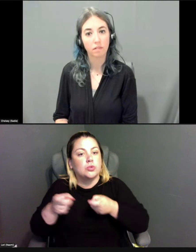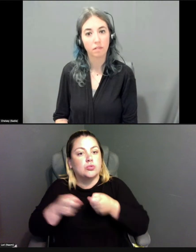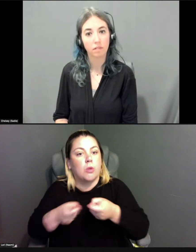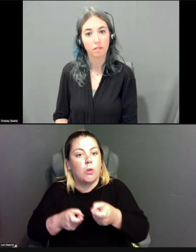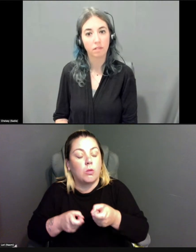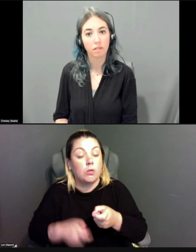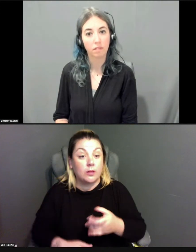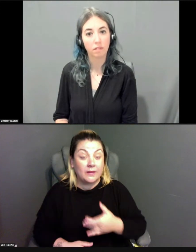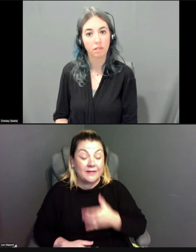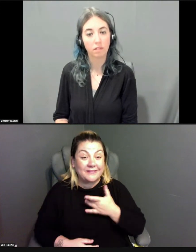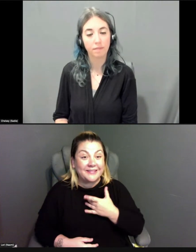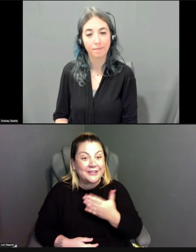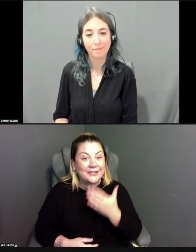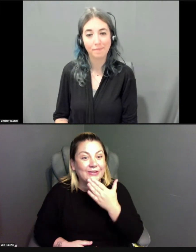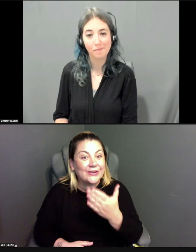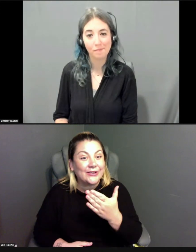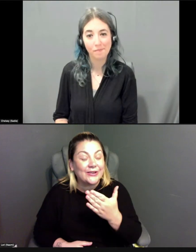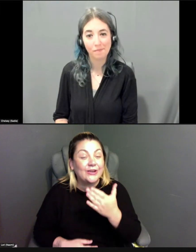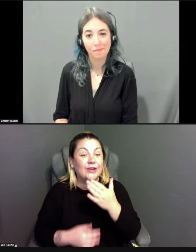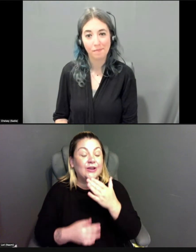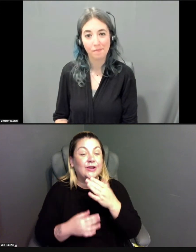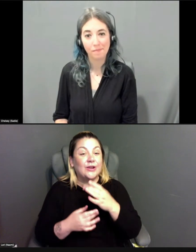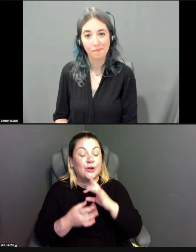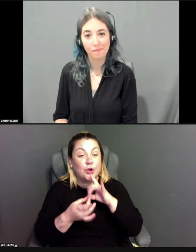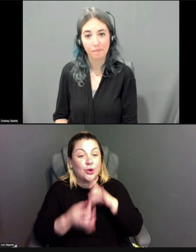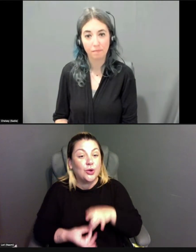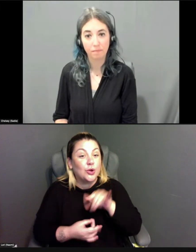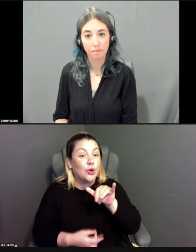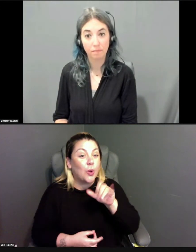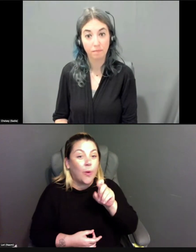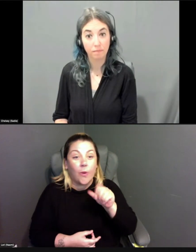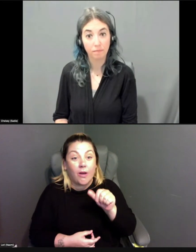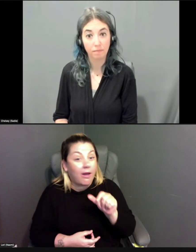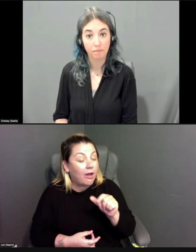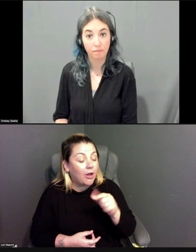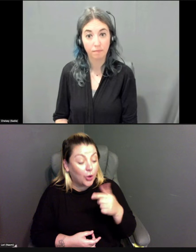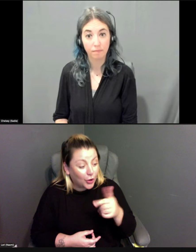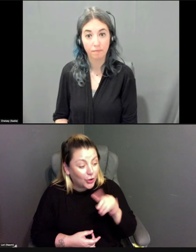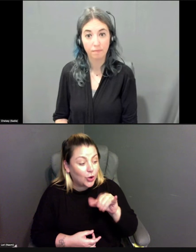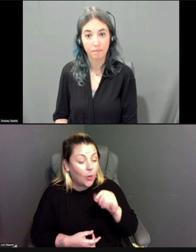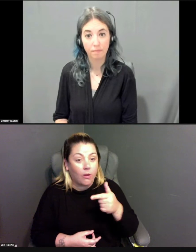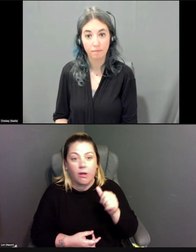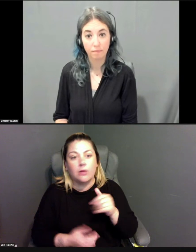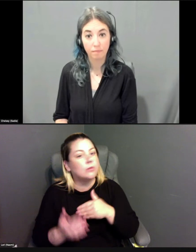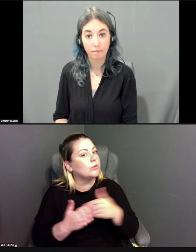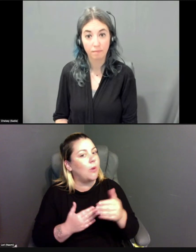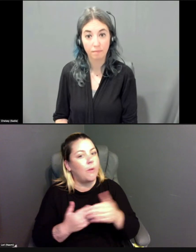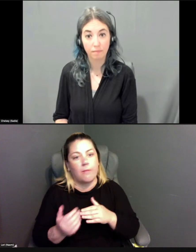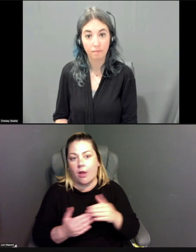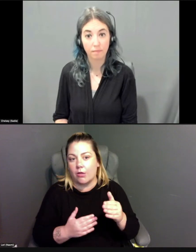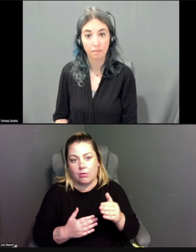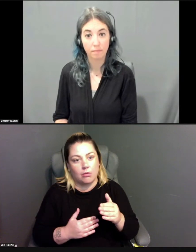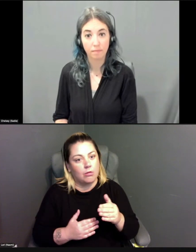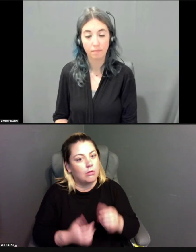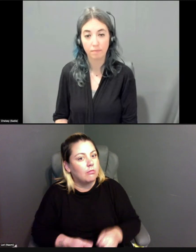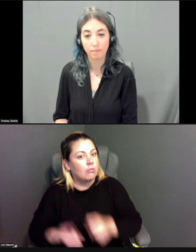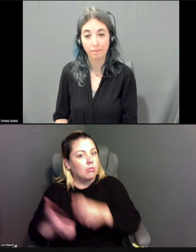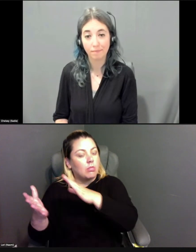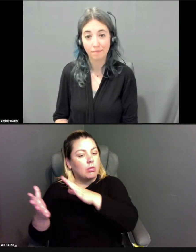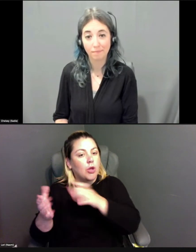feels better doing yoga. You'll control it better with CrossFit, just to carry out